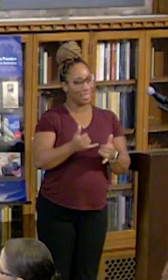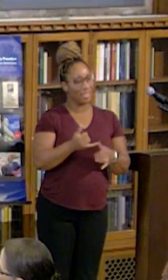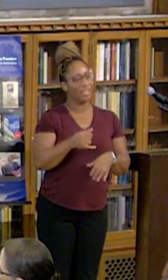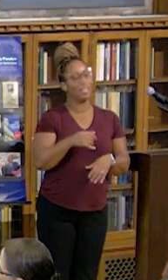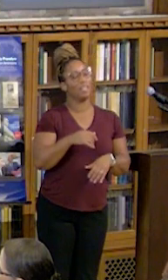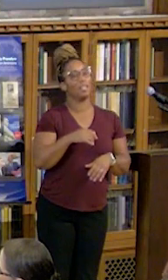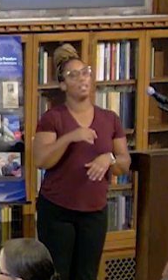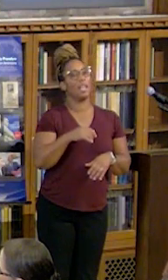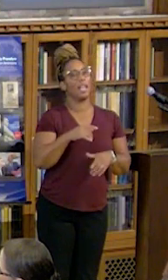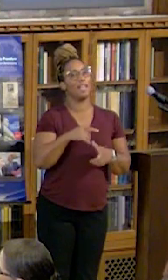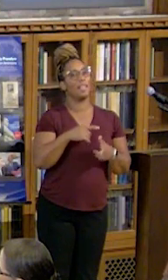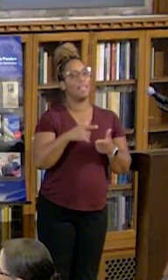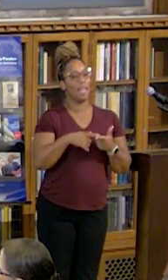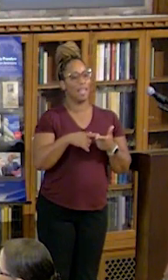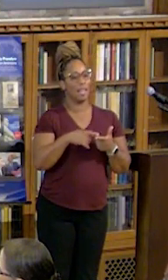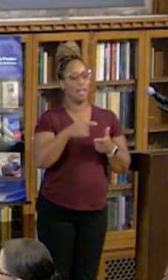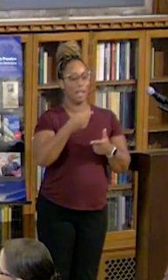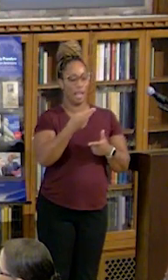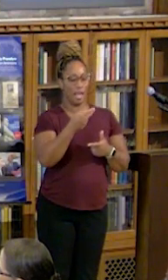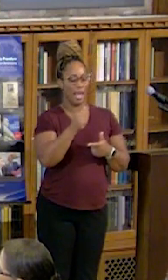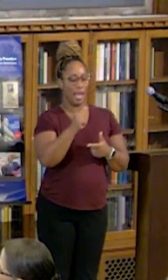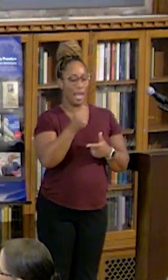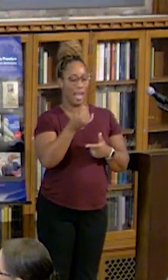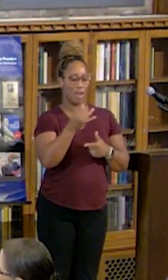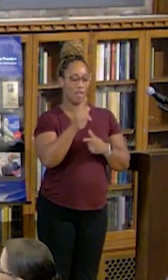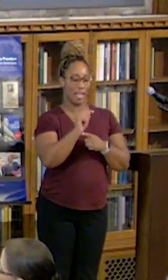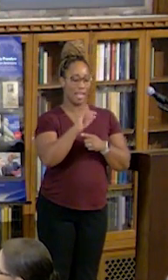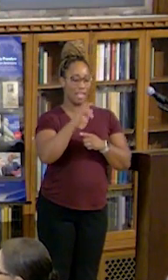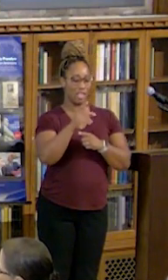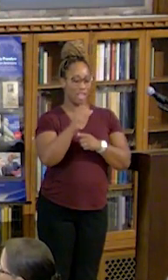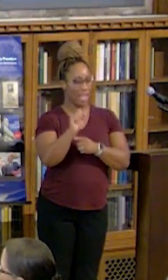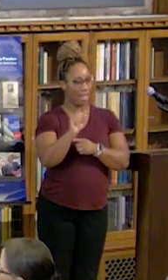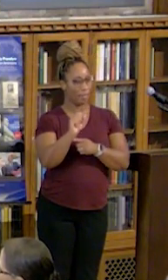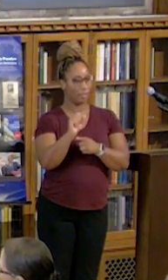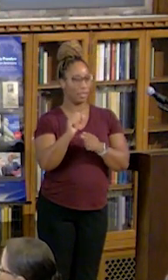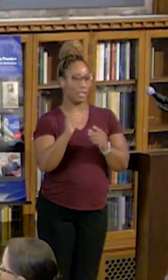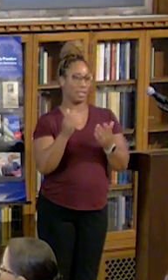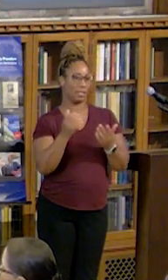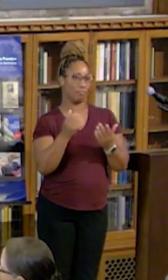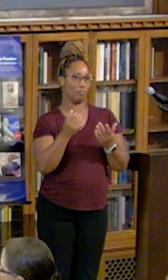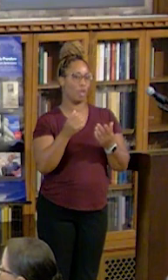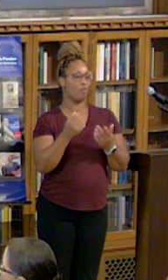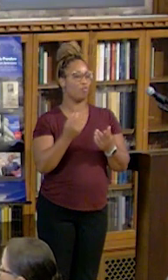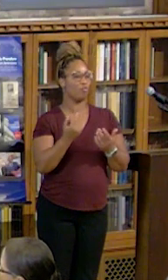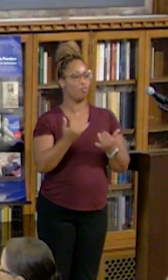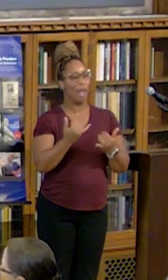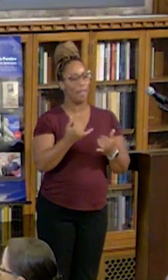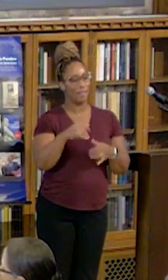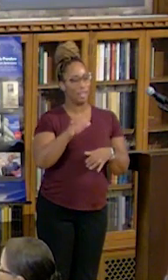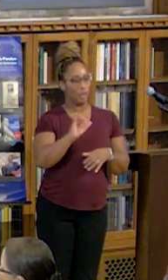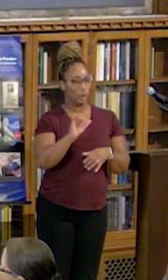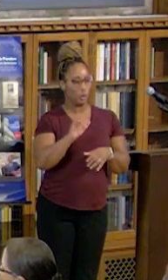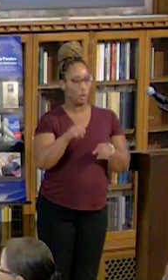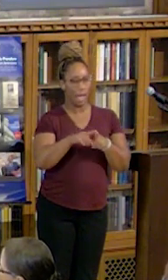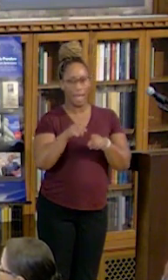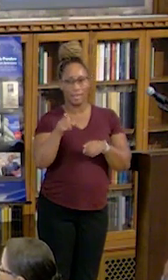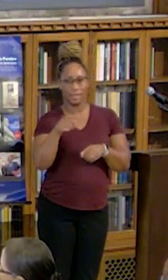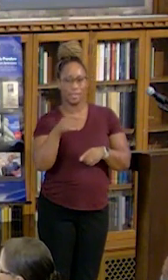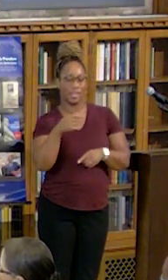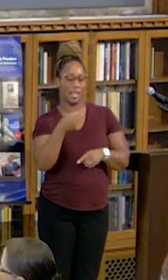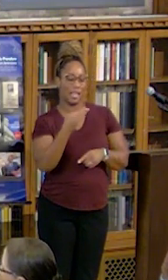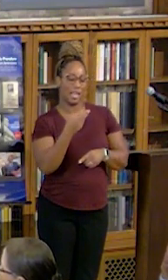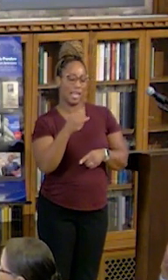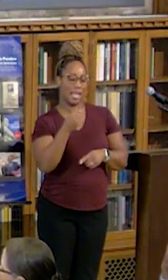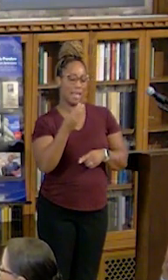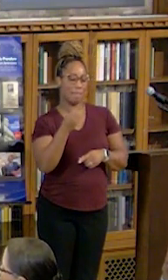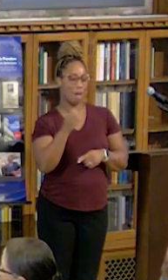that then makes Harriet Jacobs just as prominent for me as Evelyn hian bam or Harriet